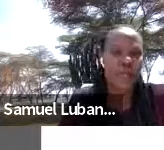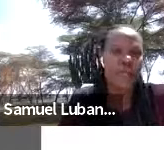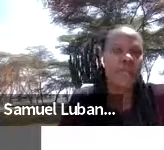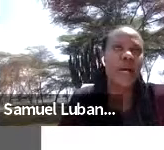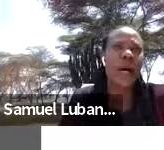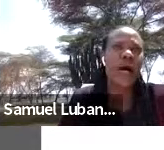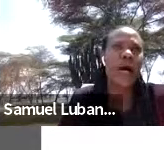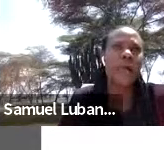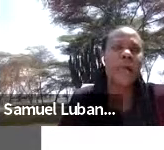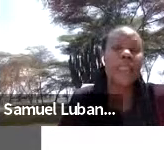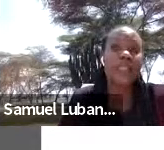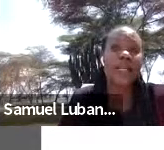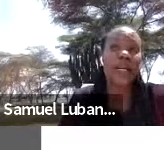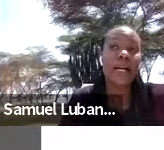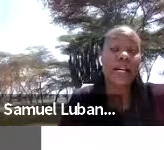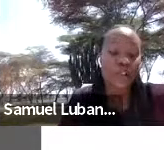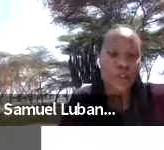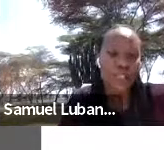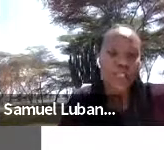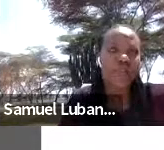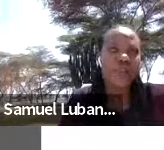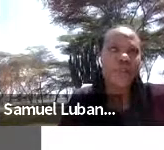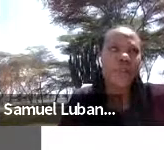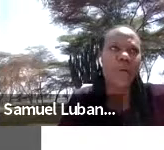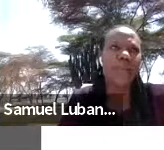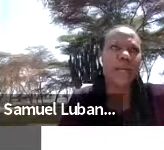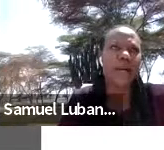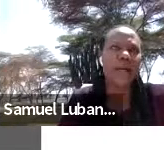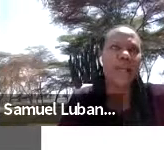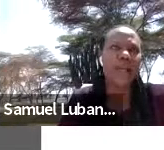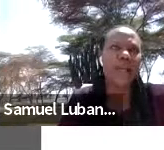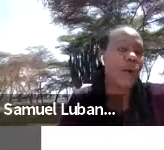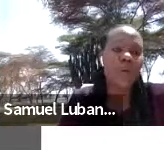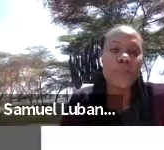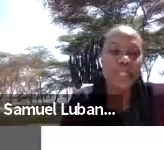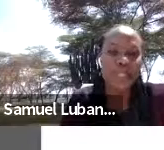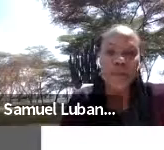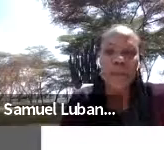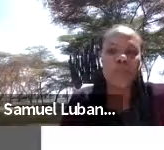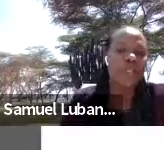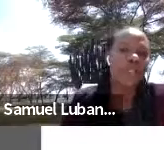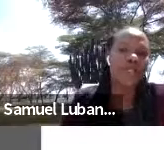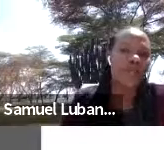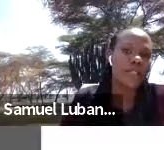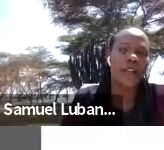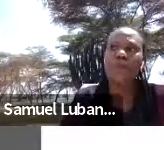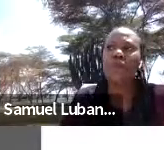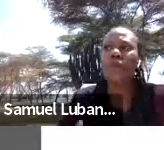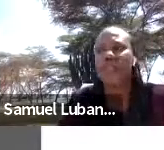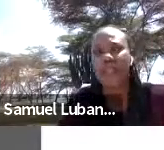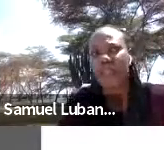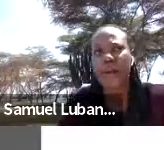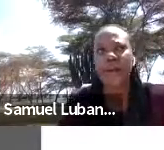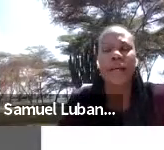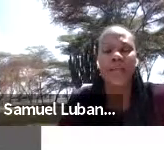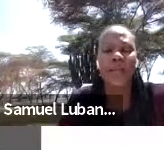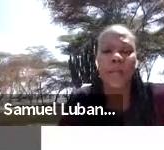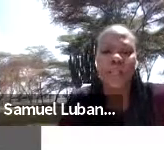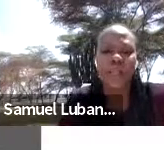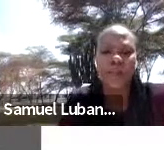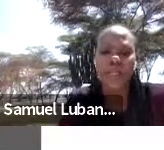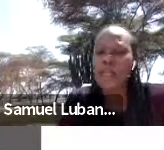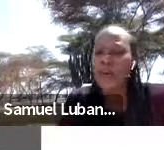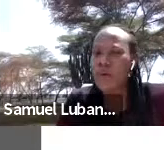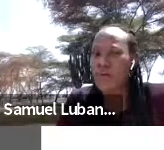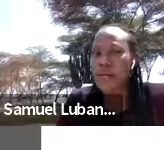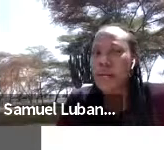sweet potatoes? Is it a cultural issue? In our community, we don't eat this particular food or this other one, and